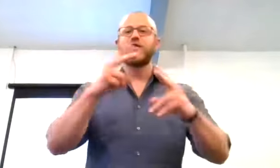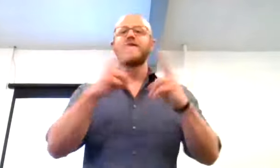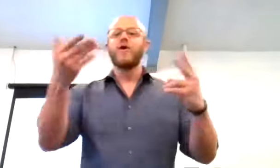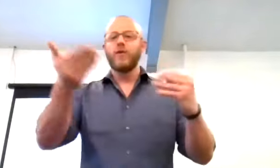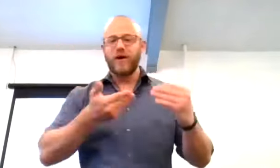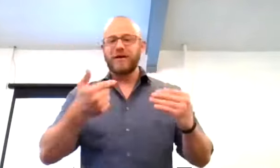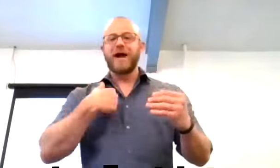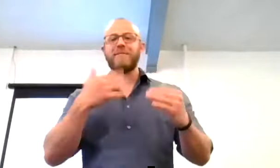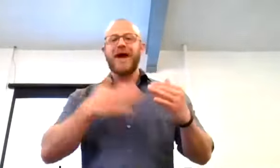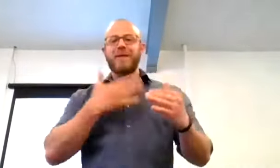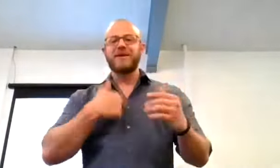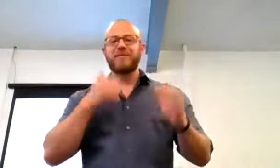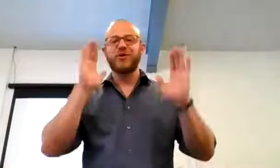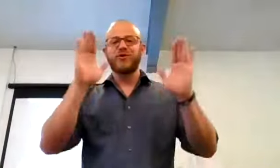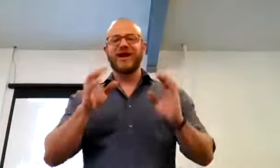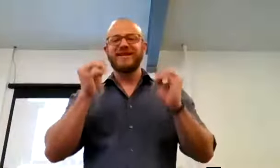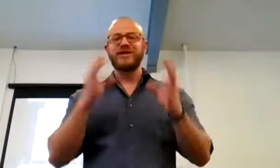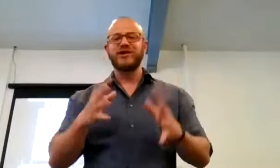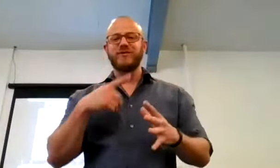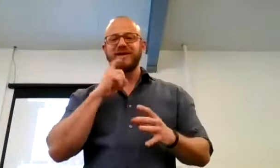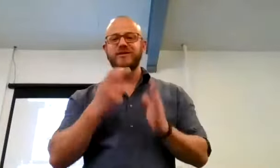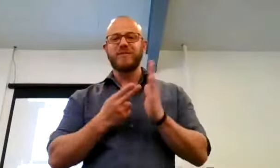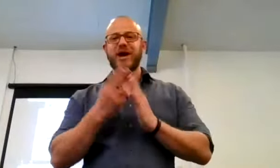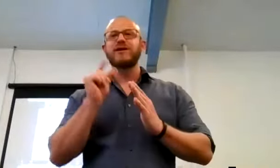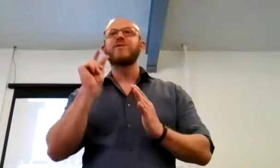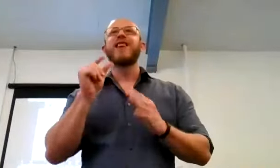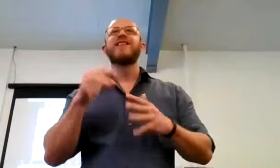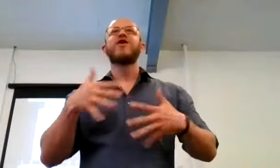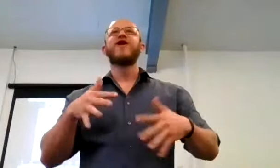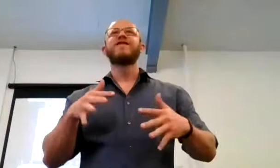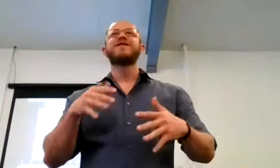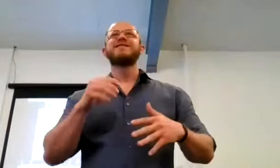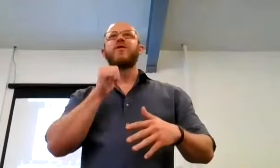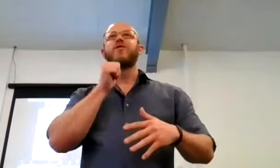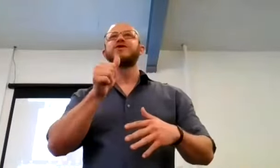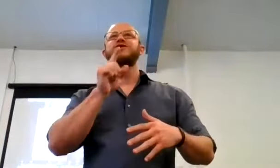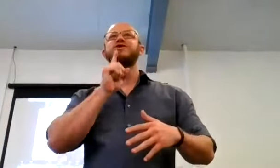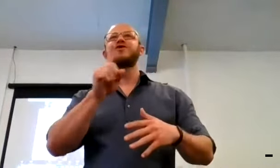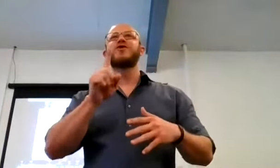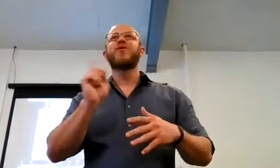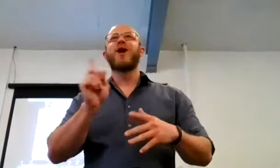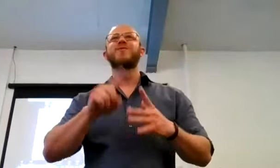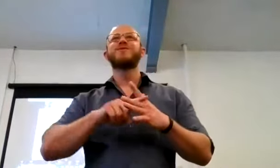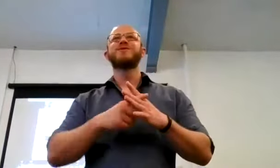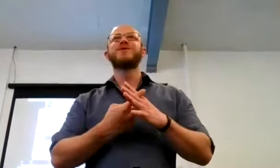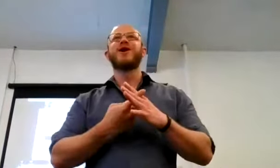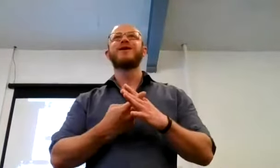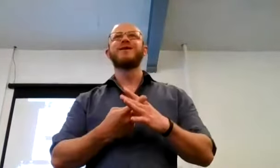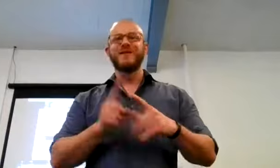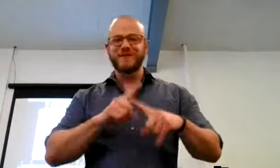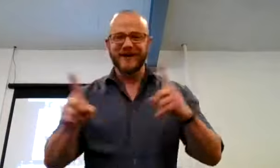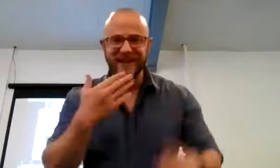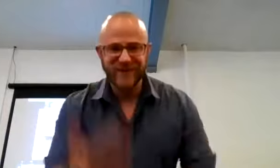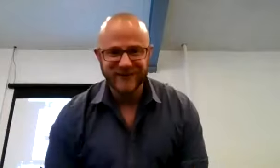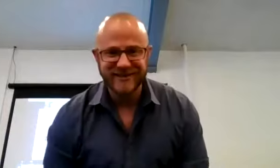Okay. You're very welcome, and I'm happy that I'm able to teach you guys. To be honest with you, I was a little bit nervous because I wasn't sure really where to begin,